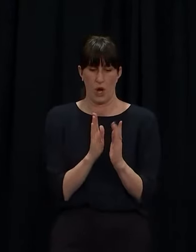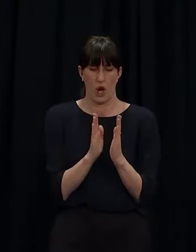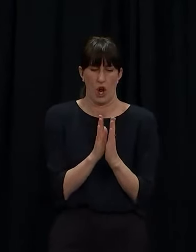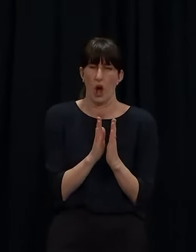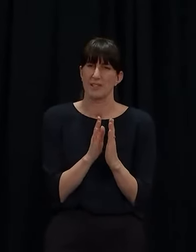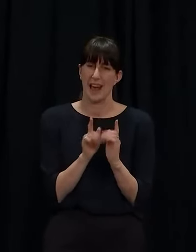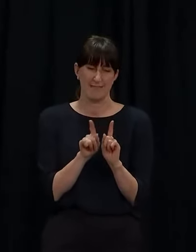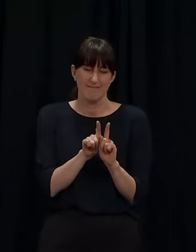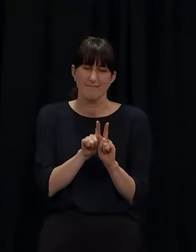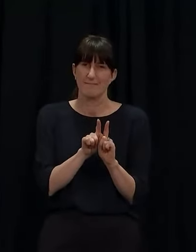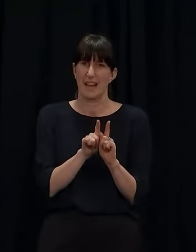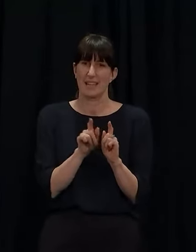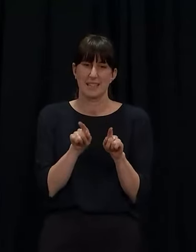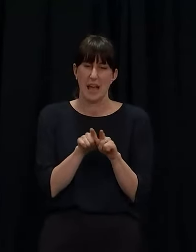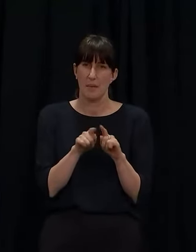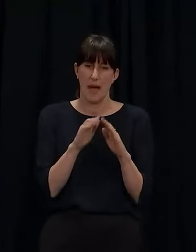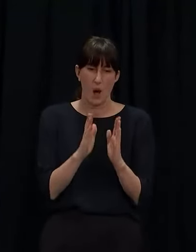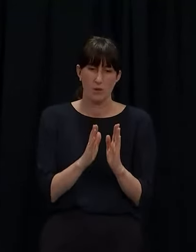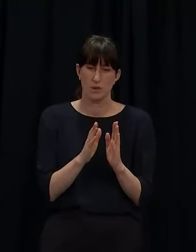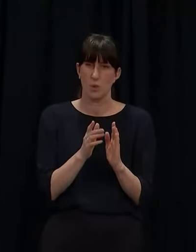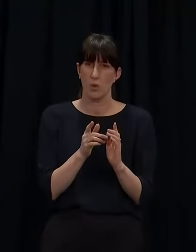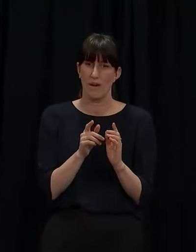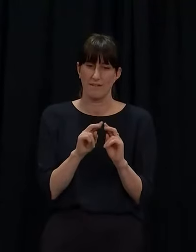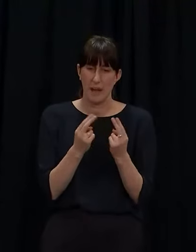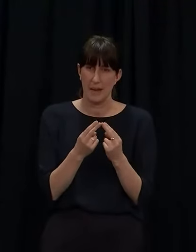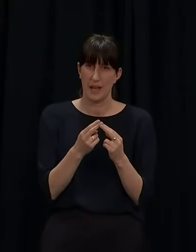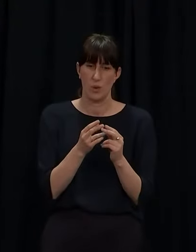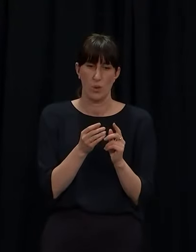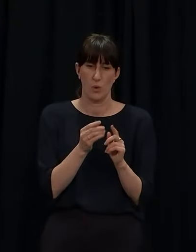many are waiting on test results?